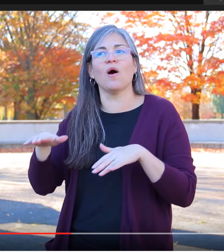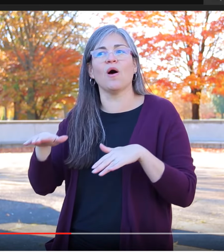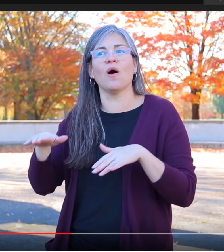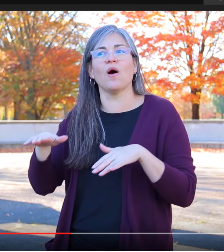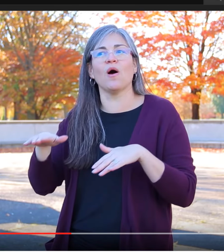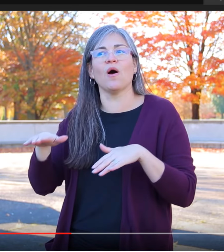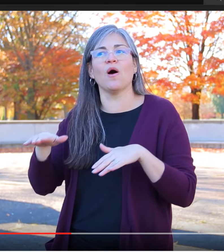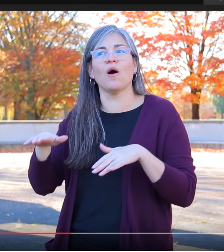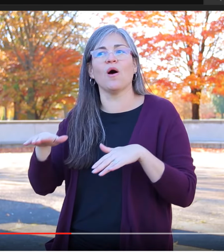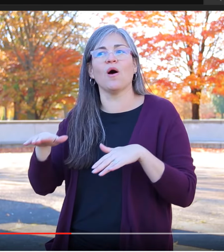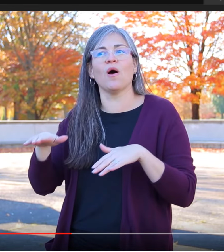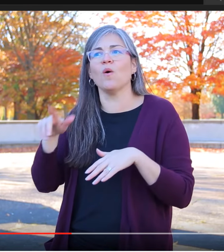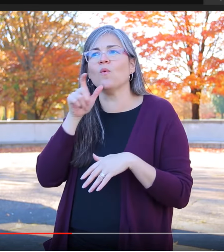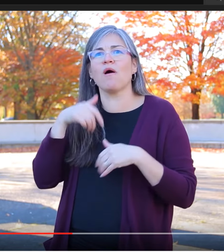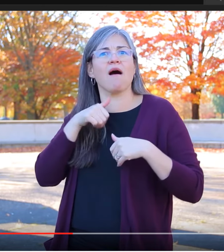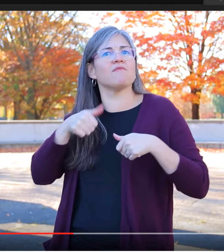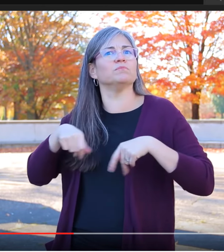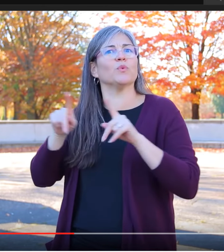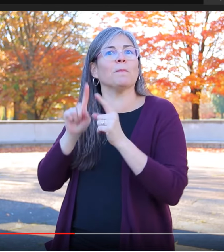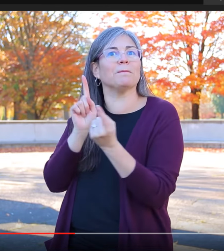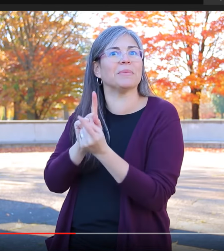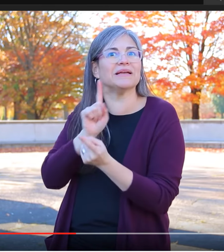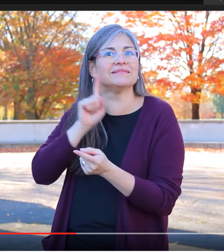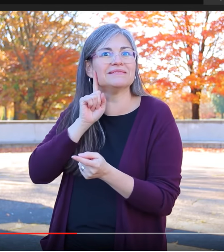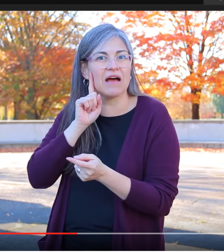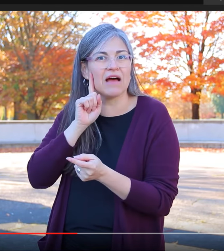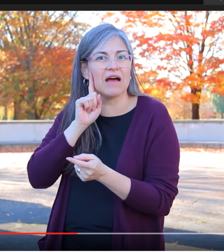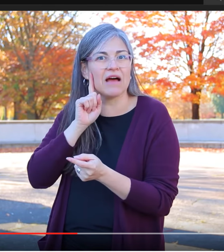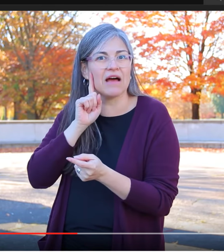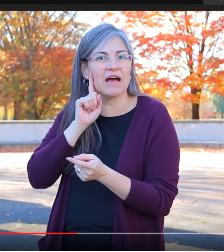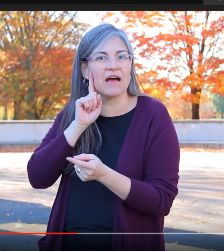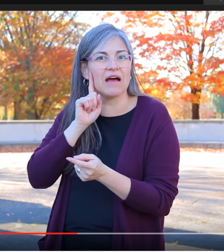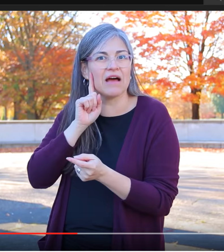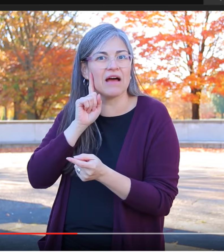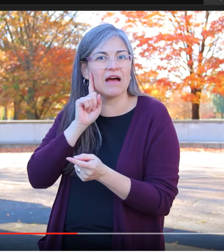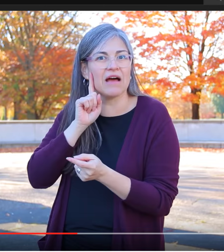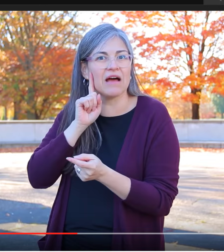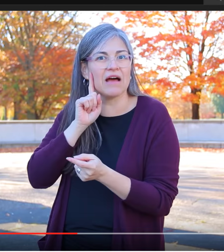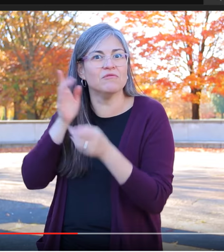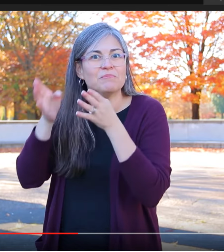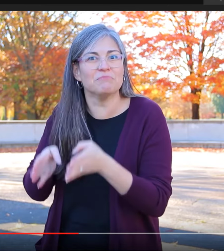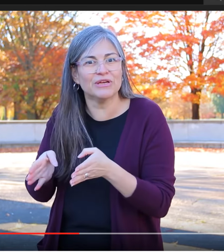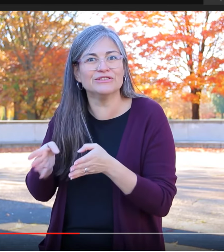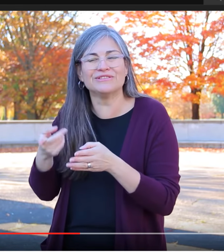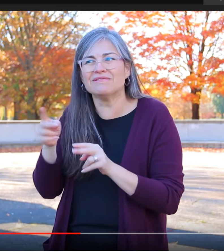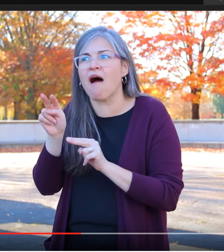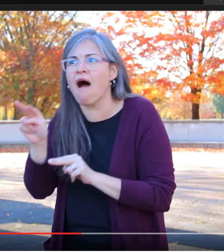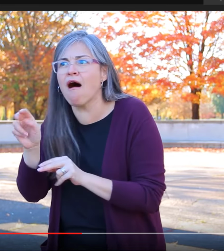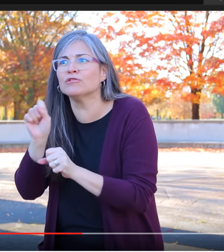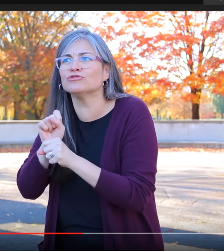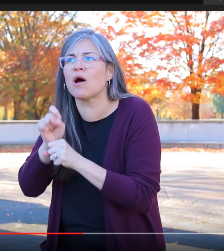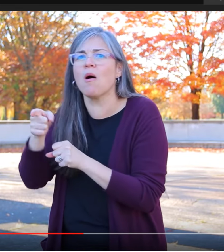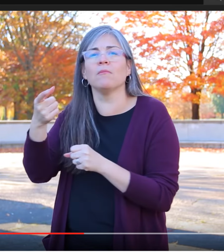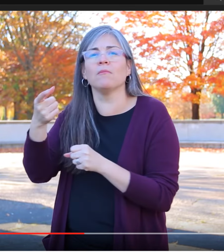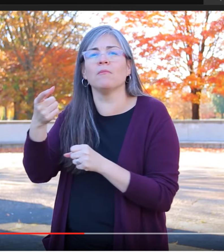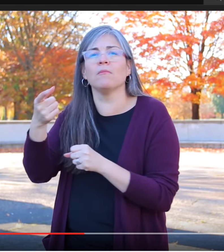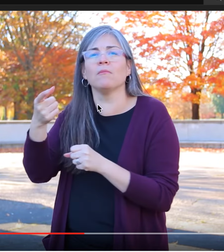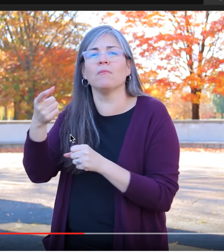to young children who have not yet had an opportunity to meet a deaf person. Now she's